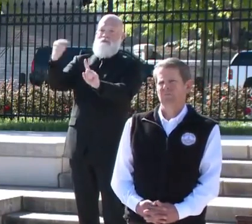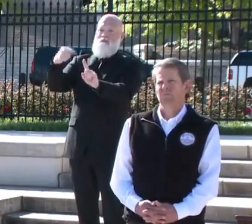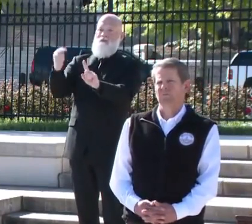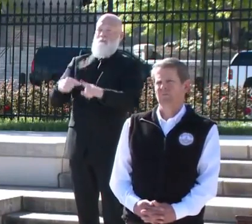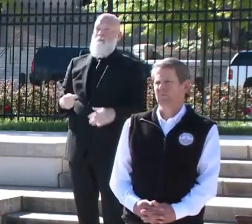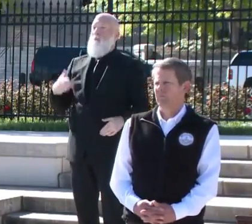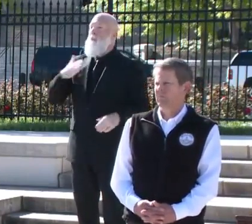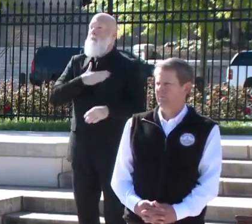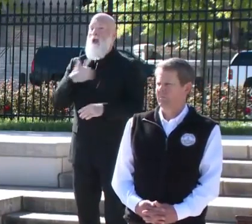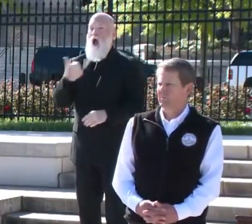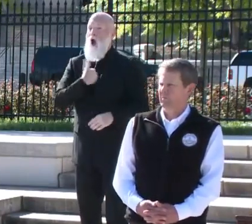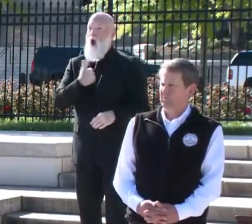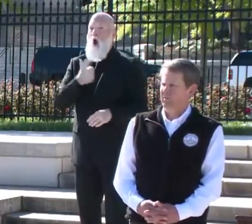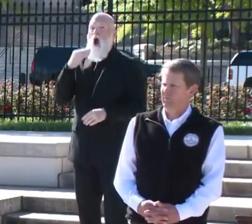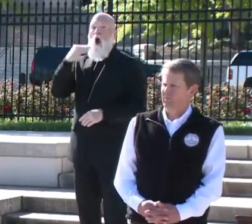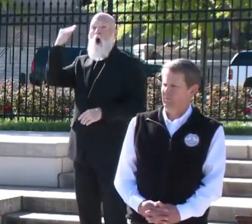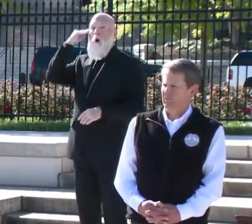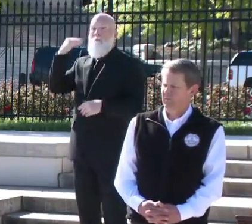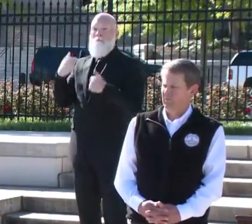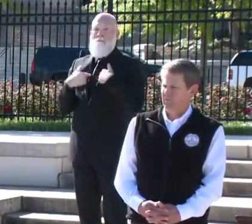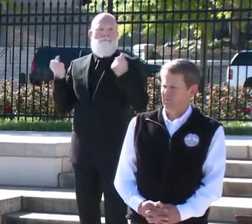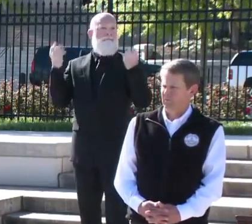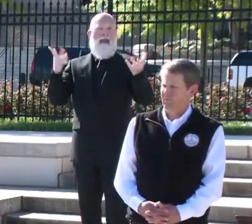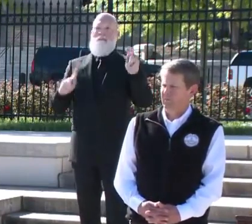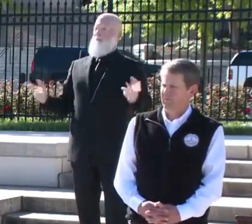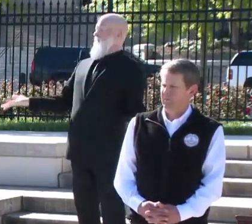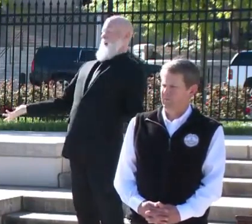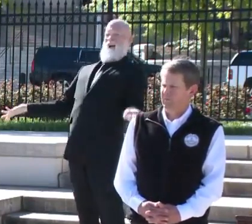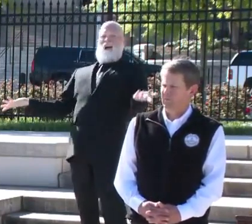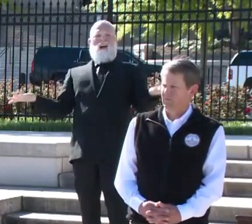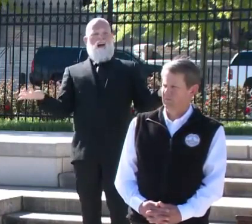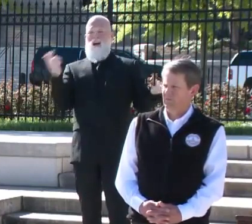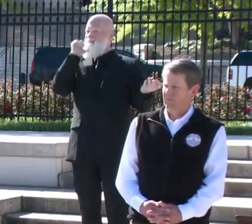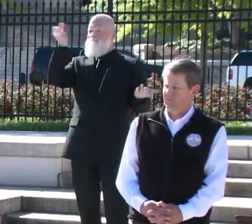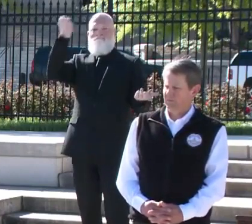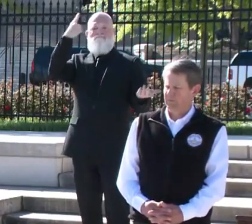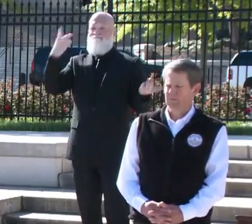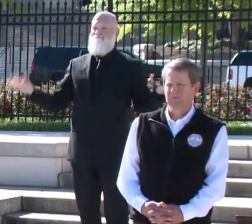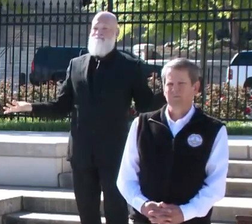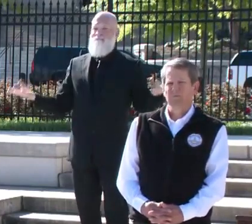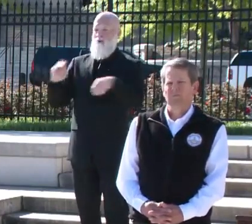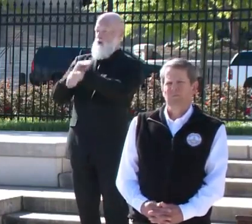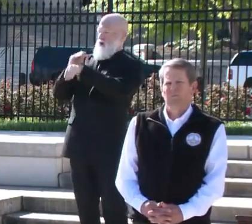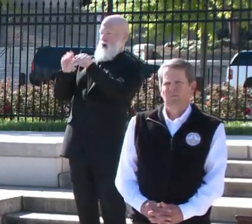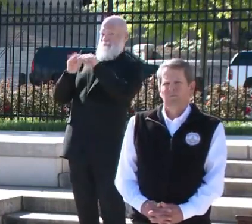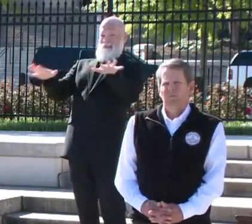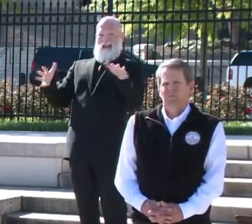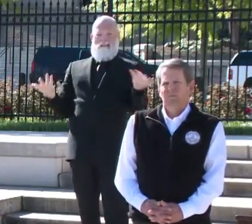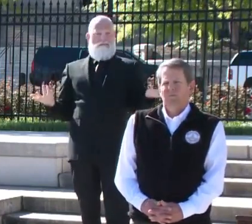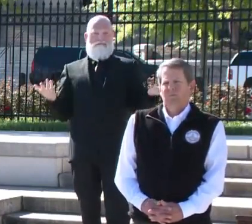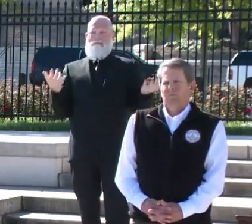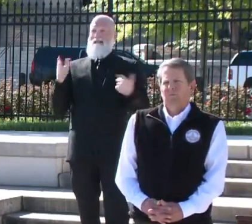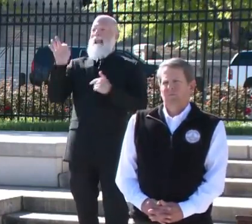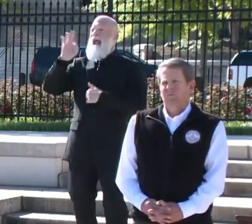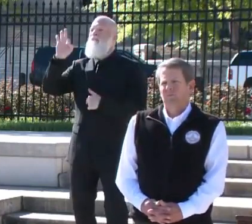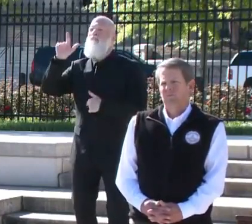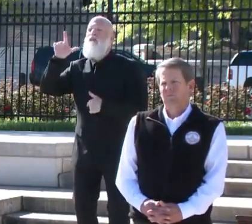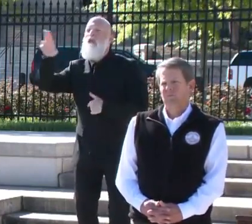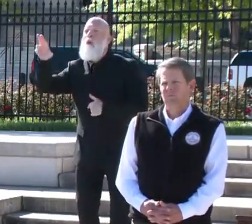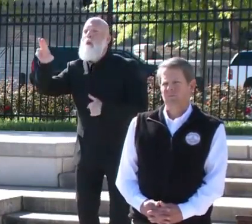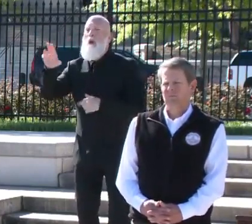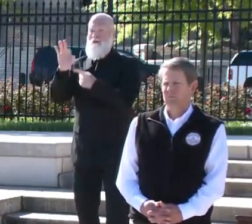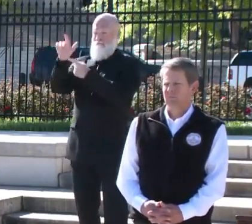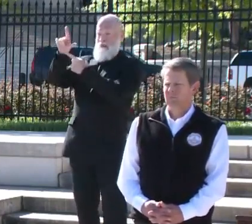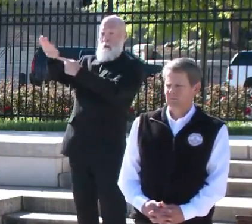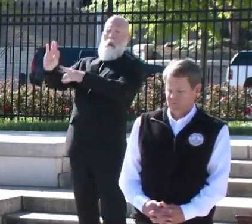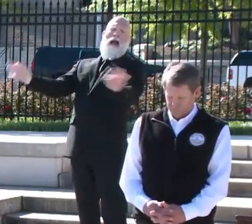I still have people say to me, I don't understand why you're so upset about this. This is just like the flu. This is absolutely not just like the